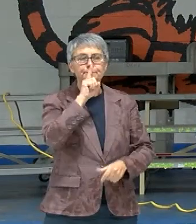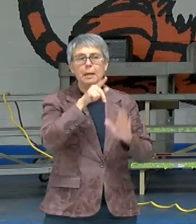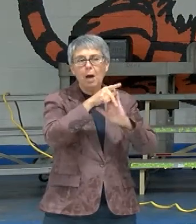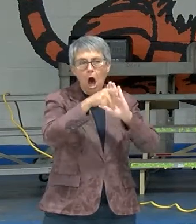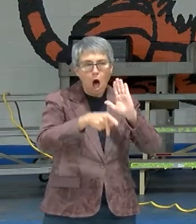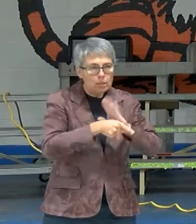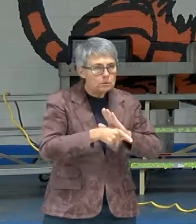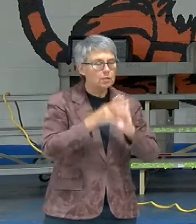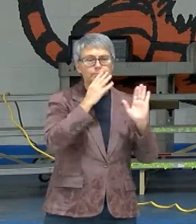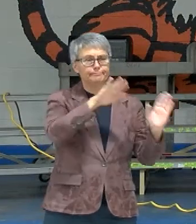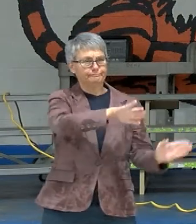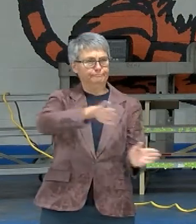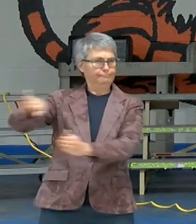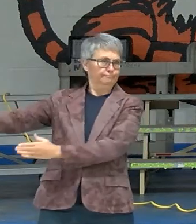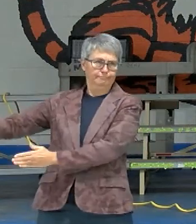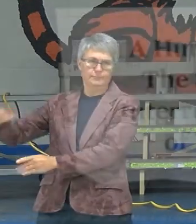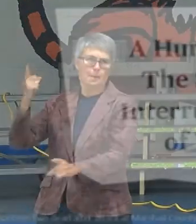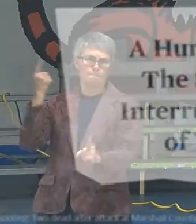aside.